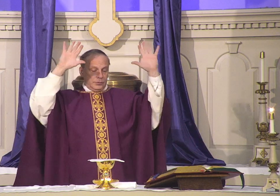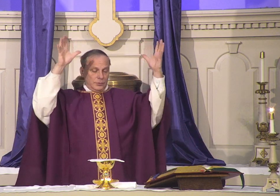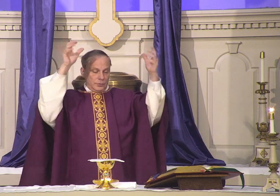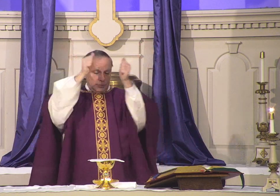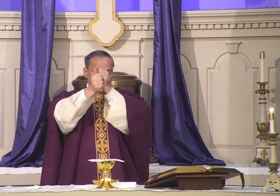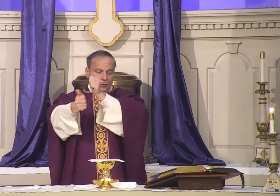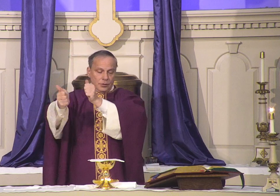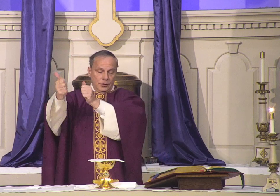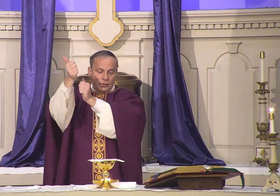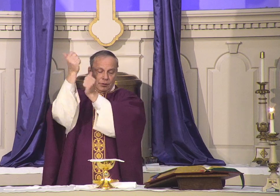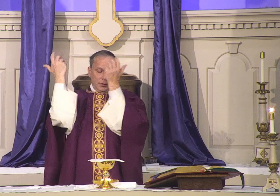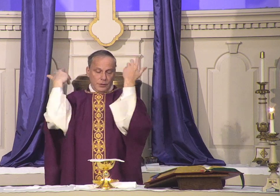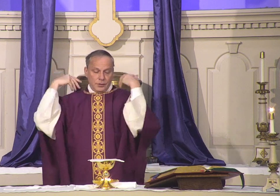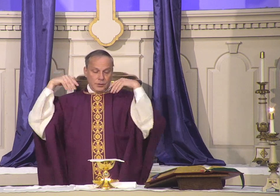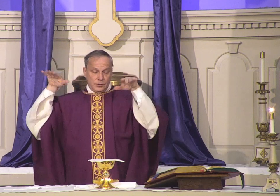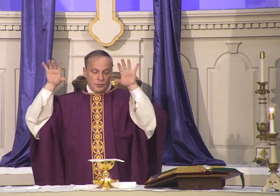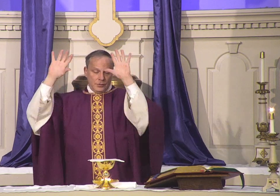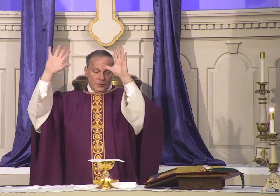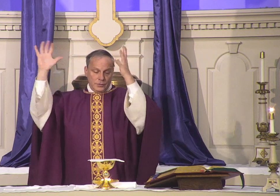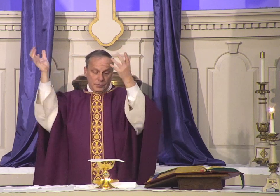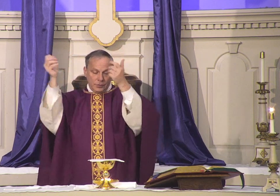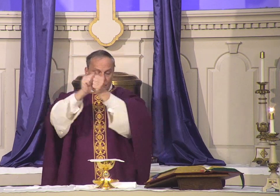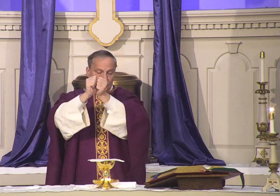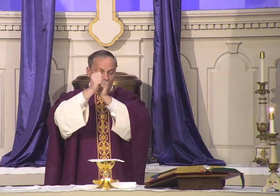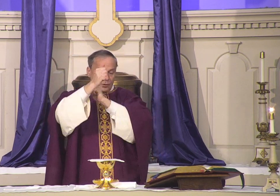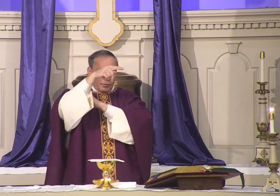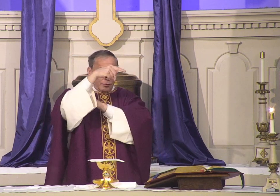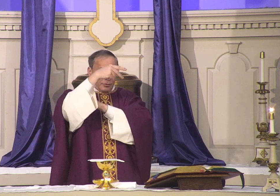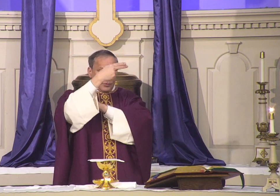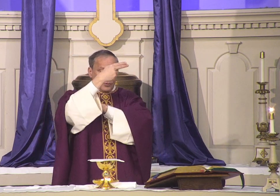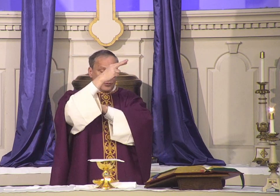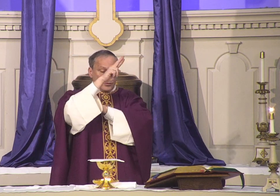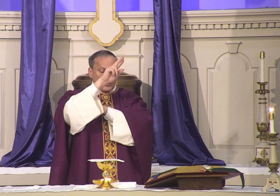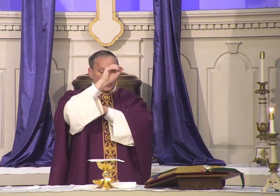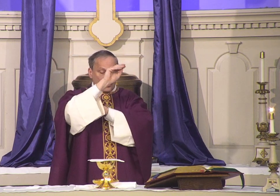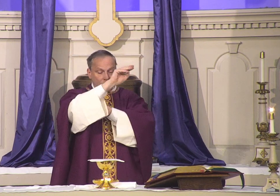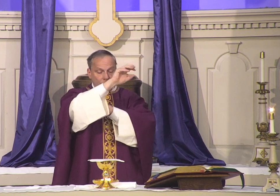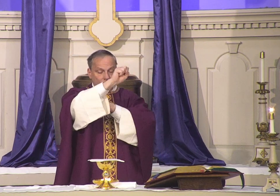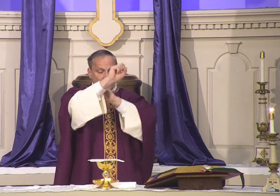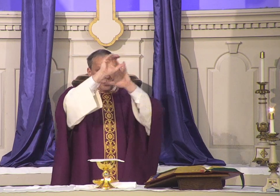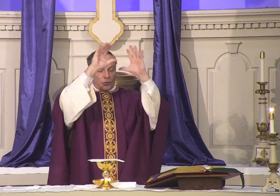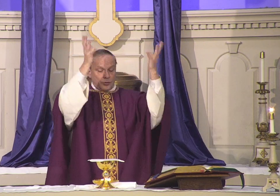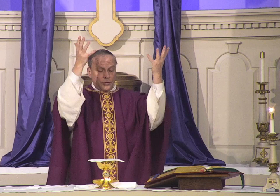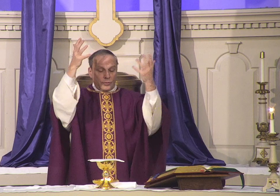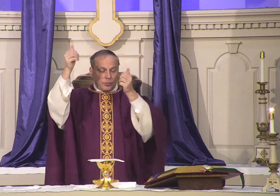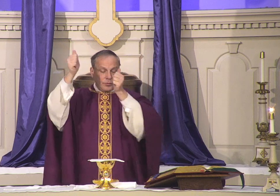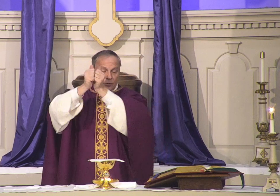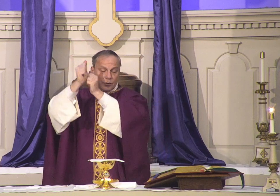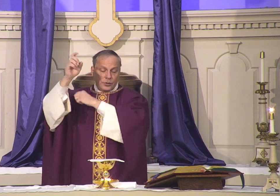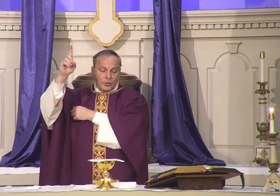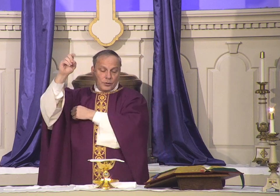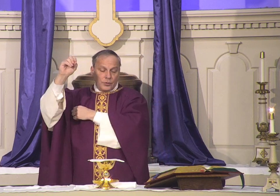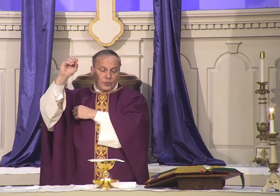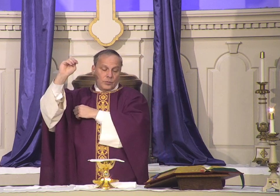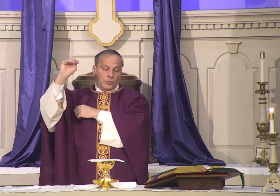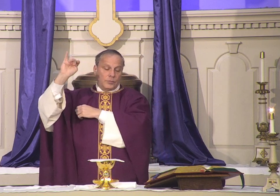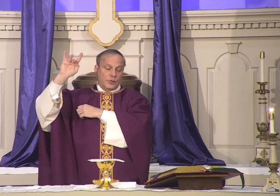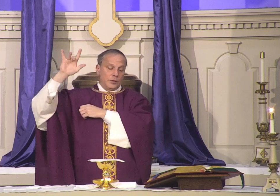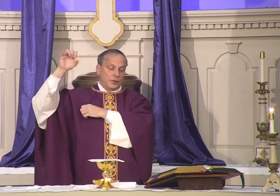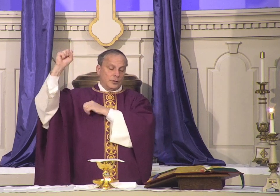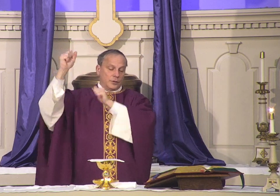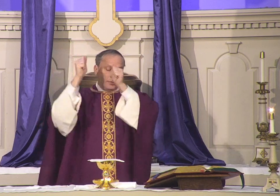And so, with angels and archangels, with thrones